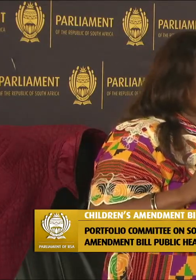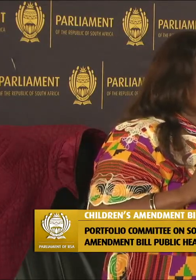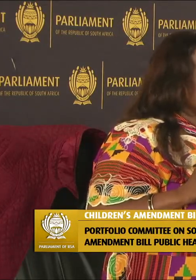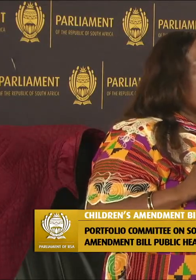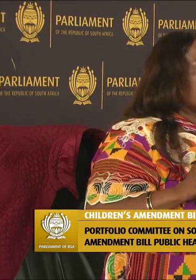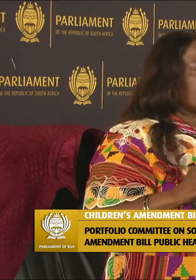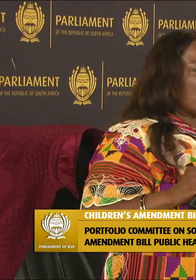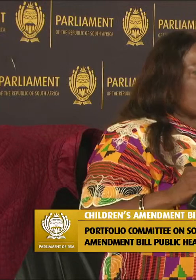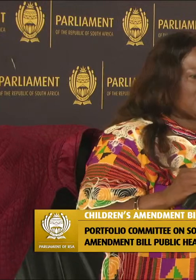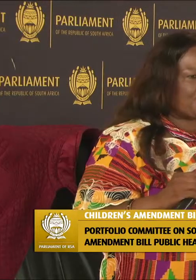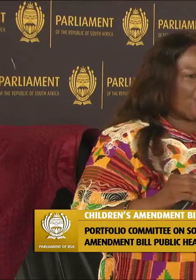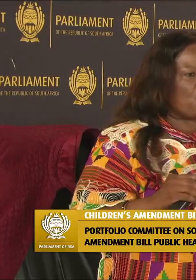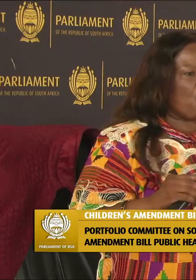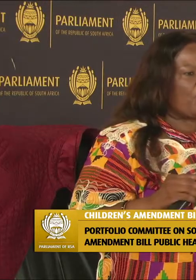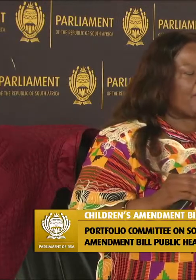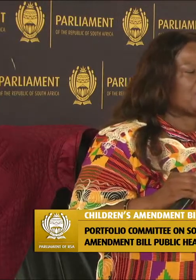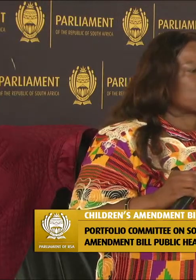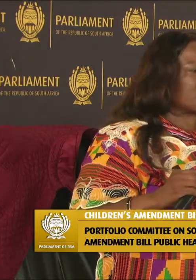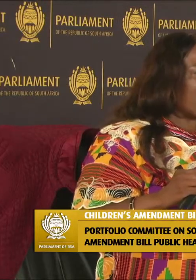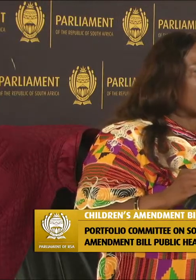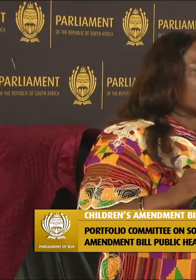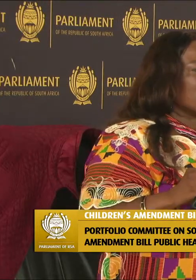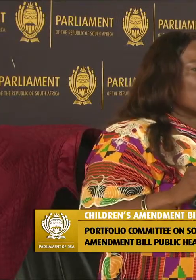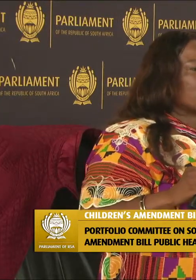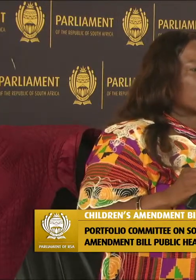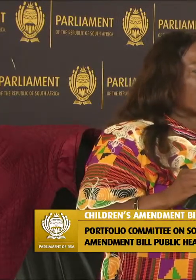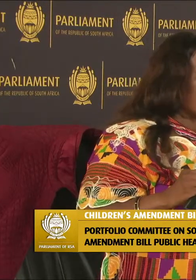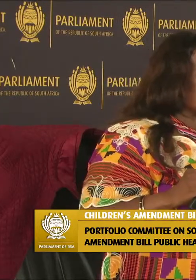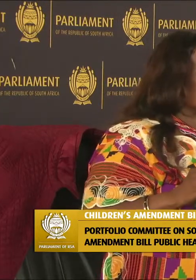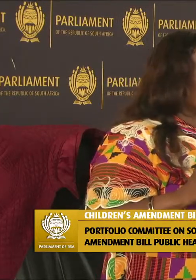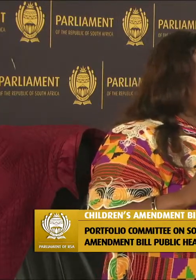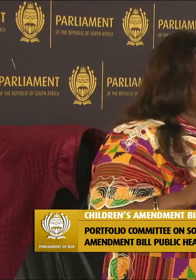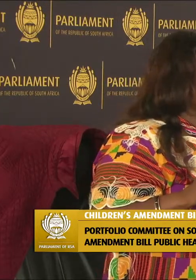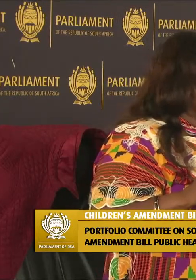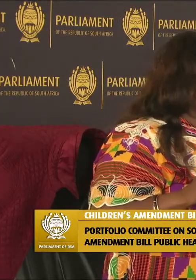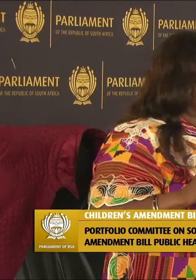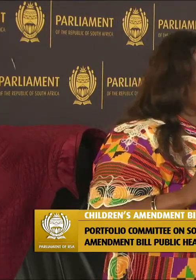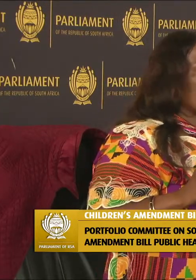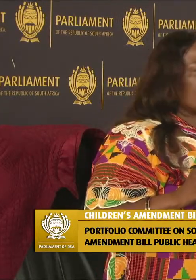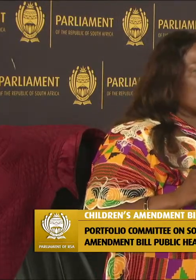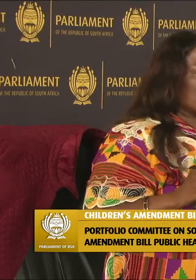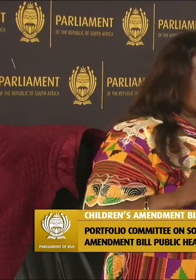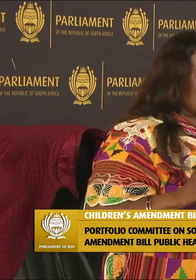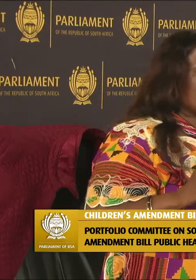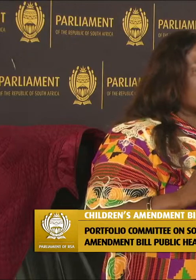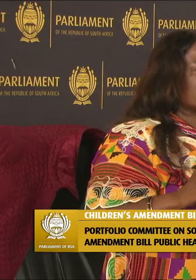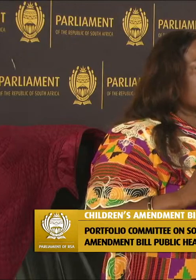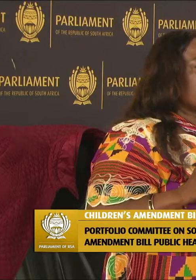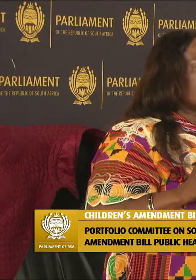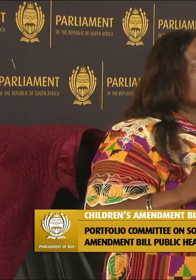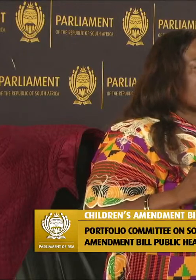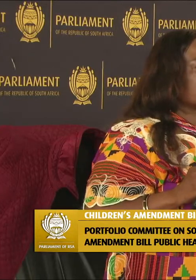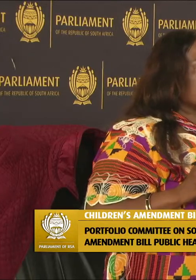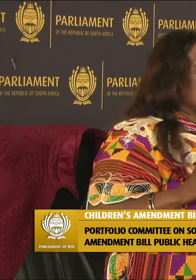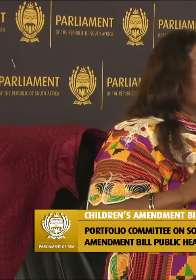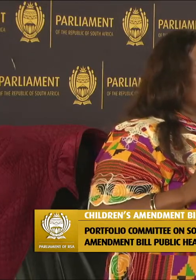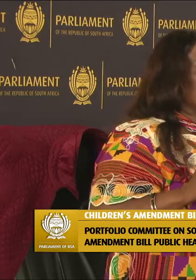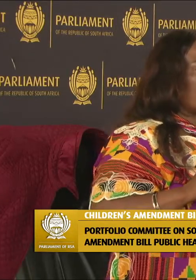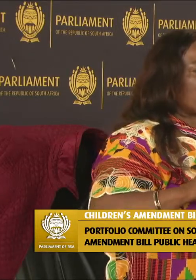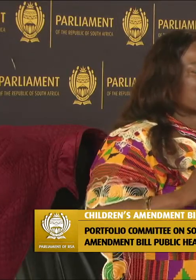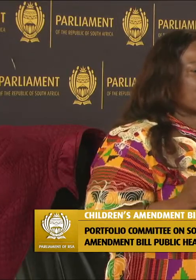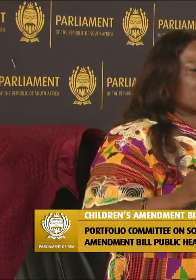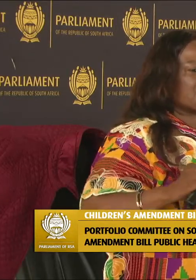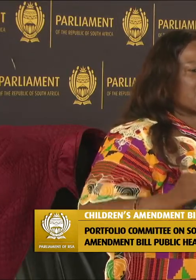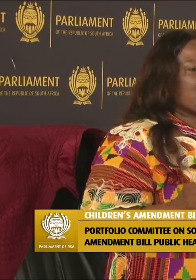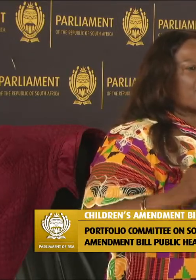to us, ibe umasipala ukhona. But today we don't have any rep from the municipality esaziyo ke into